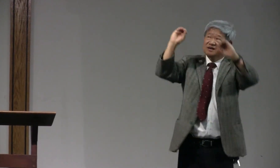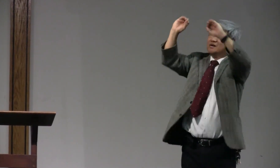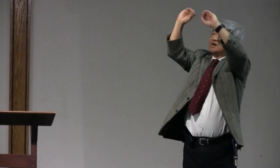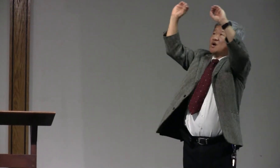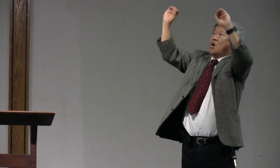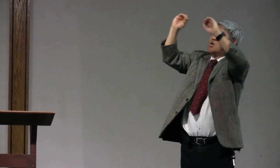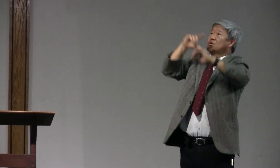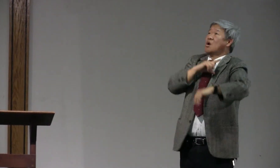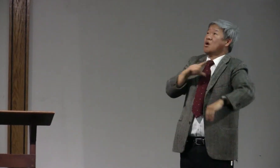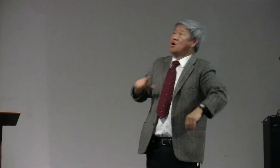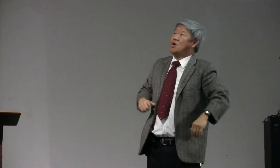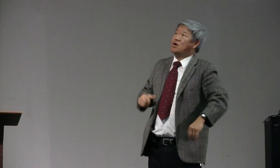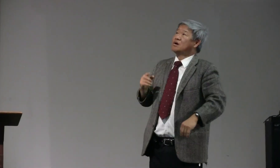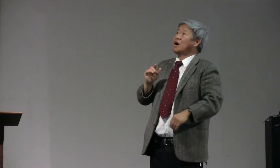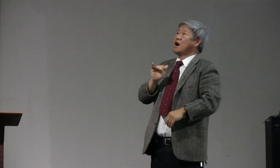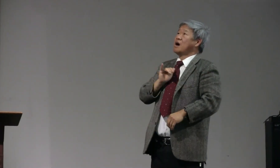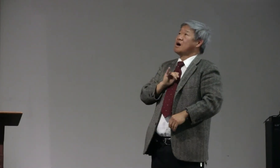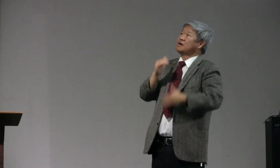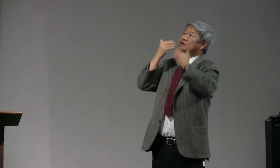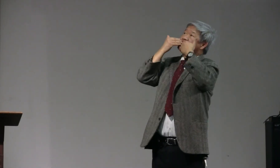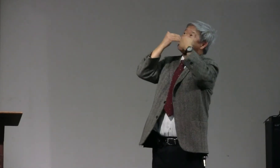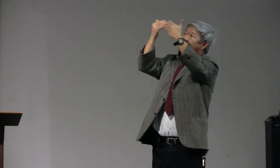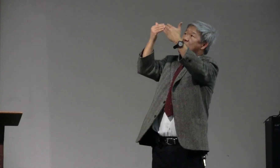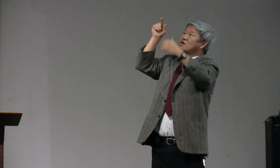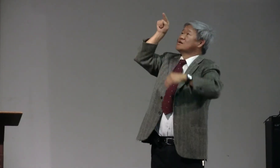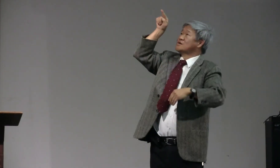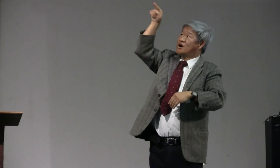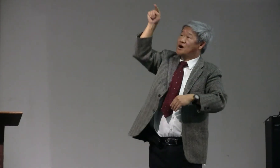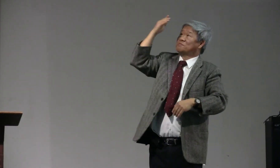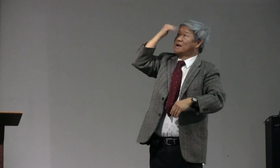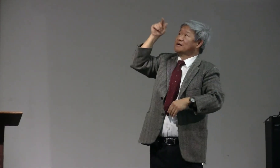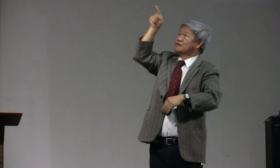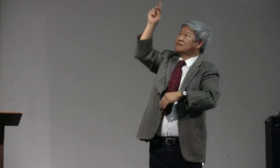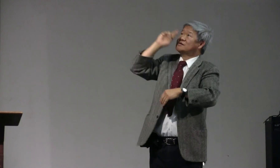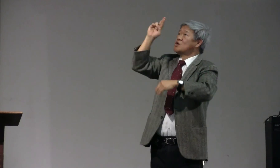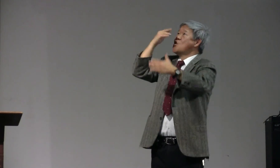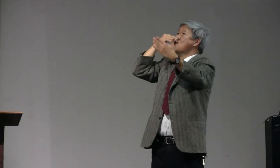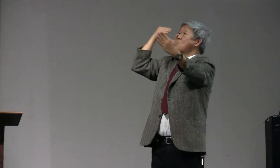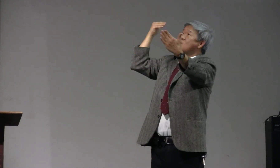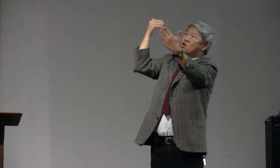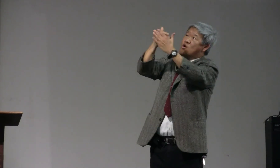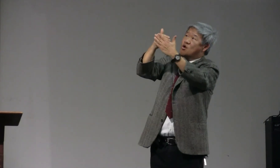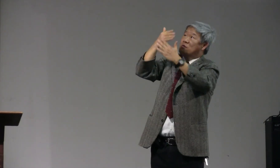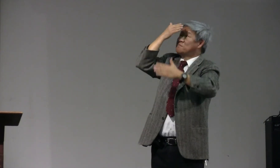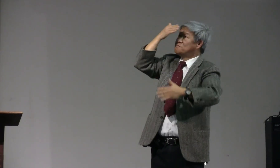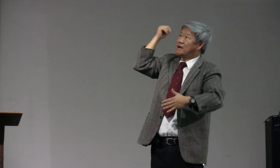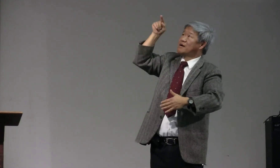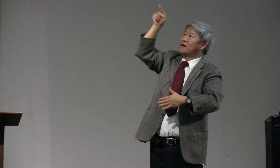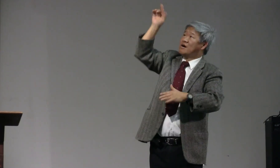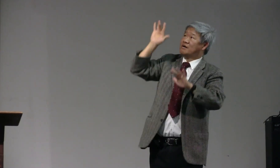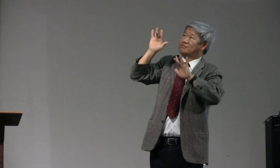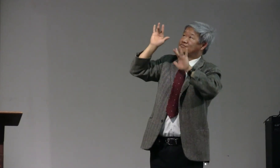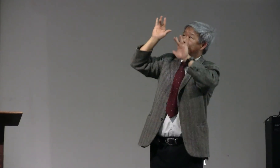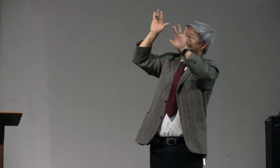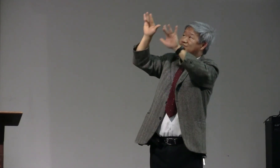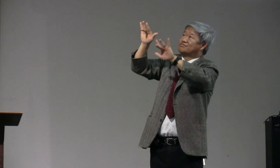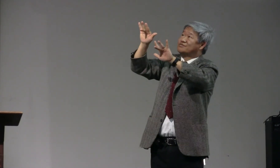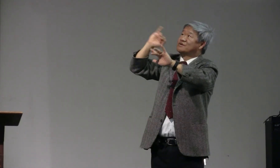But you have to say, "Oh Lord, I thank you because you are good, because you